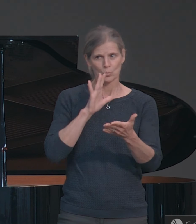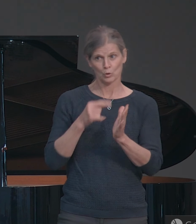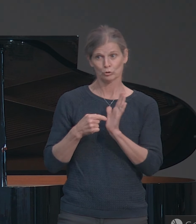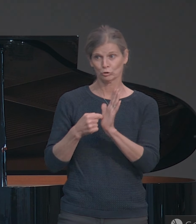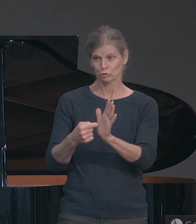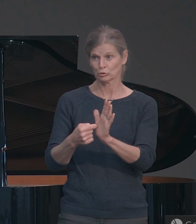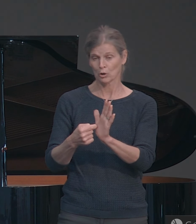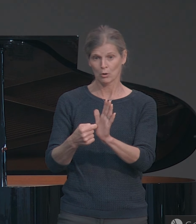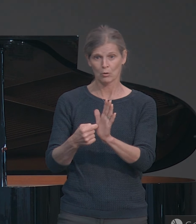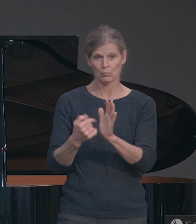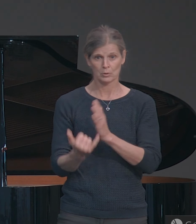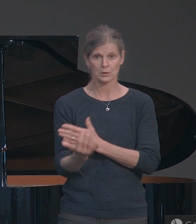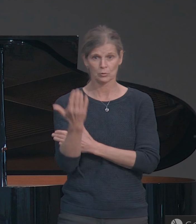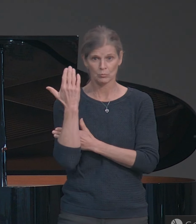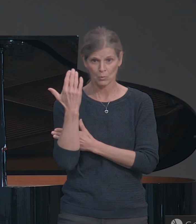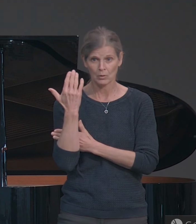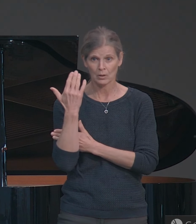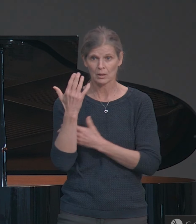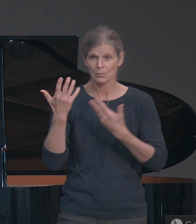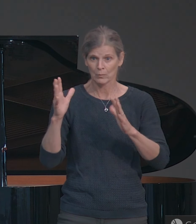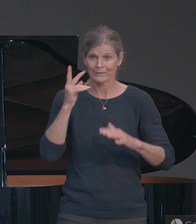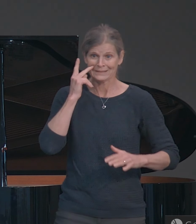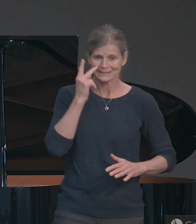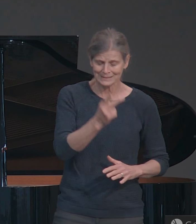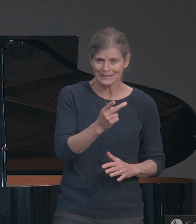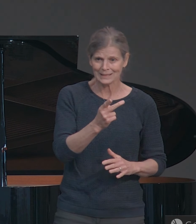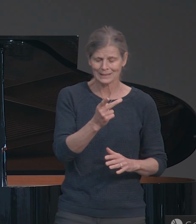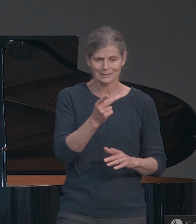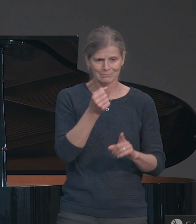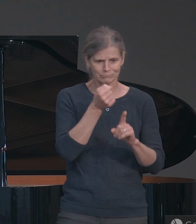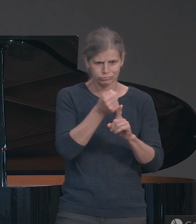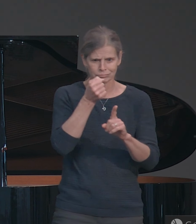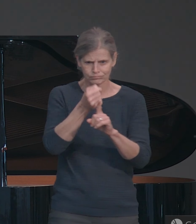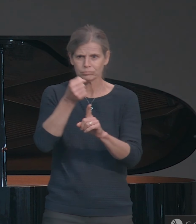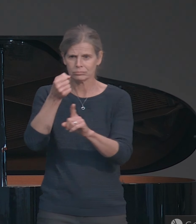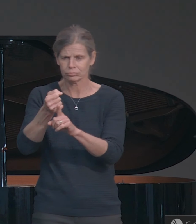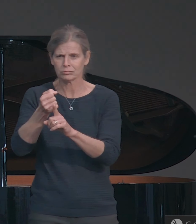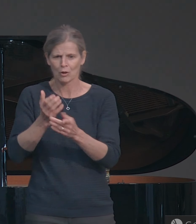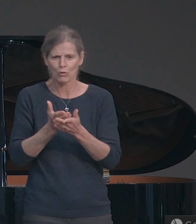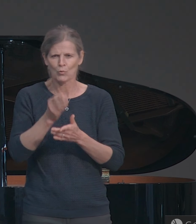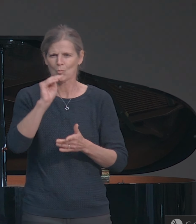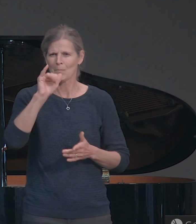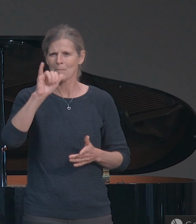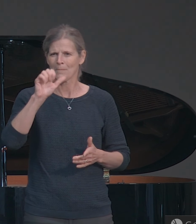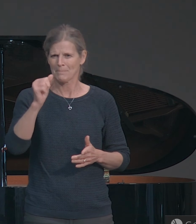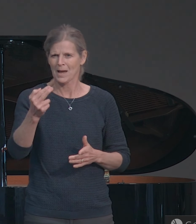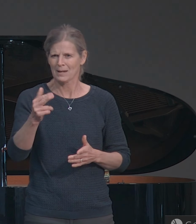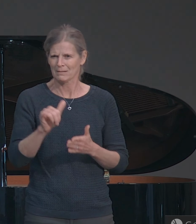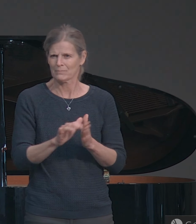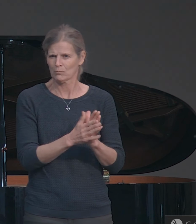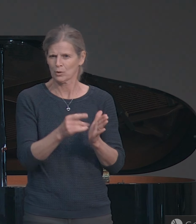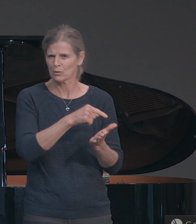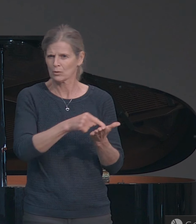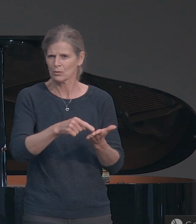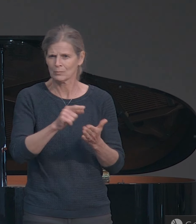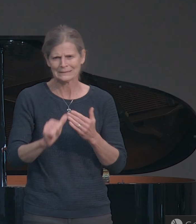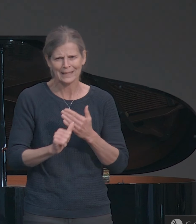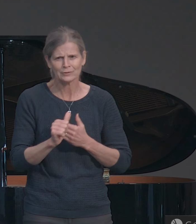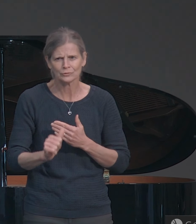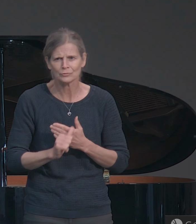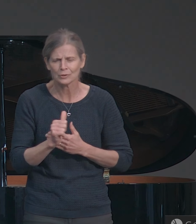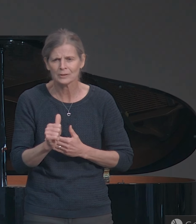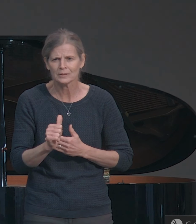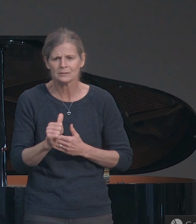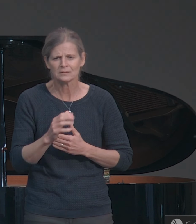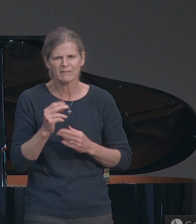us this morning, and we've seen the effects of it throughout the book of Micah. It was dangerous